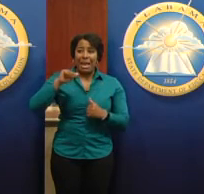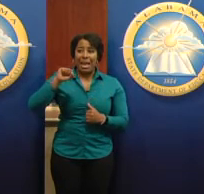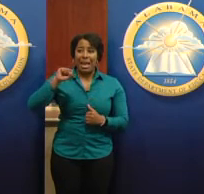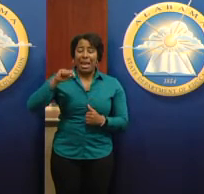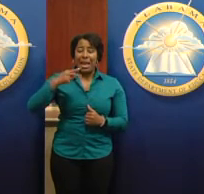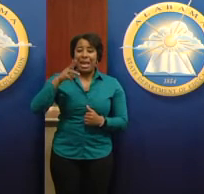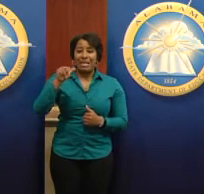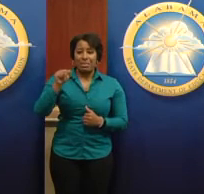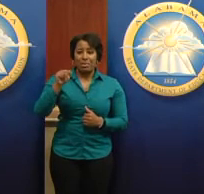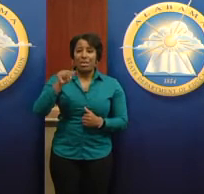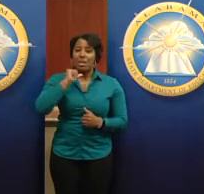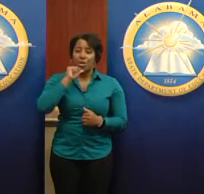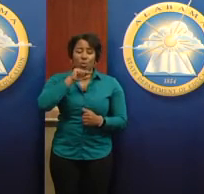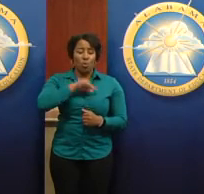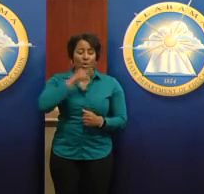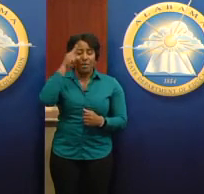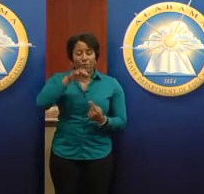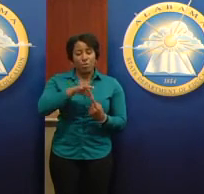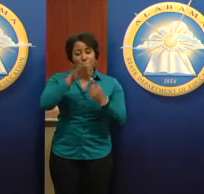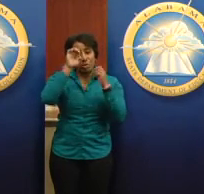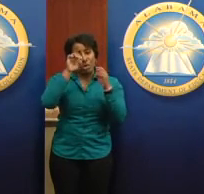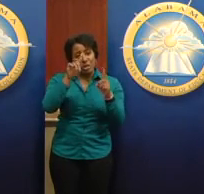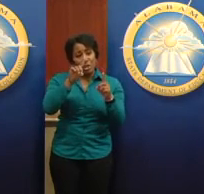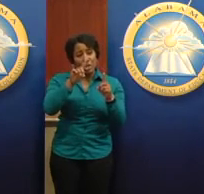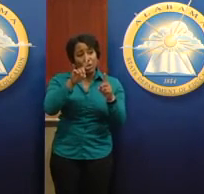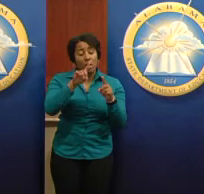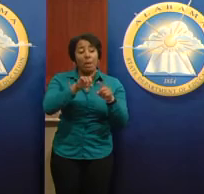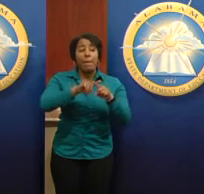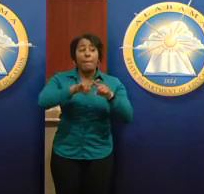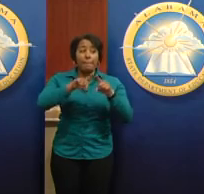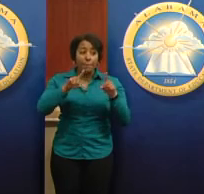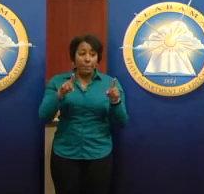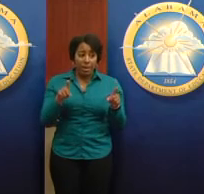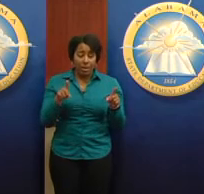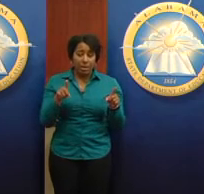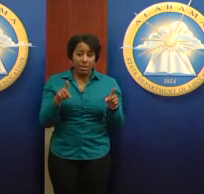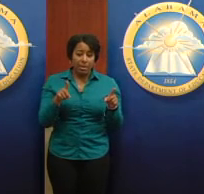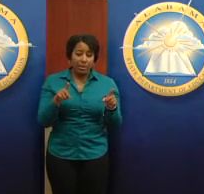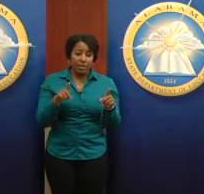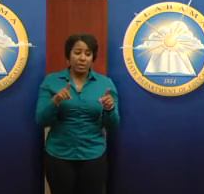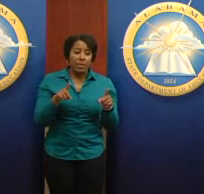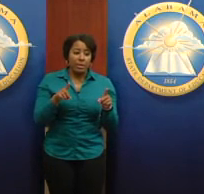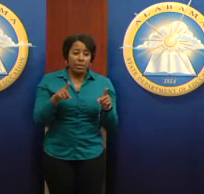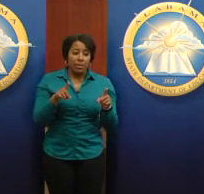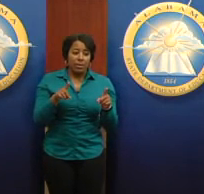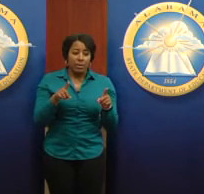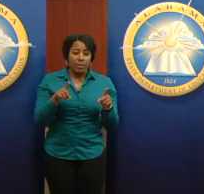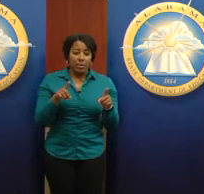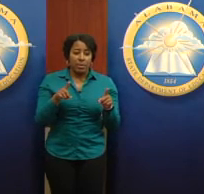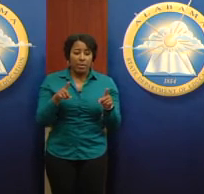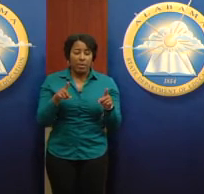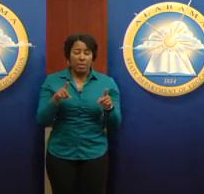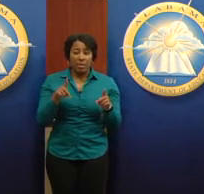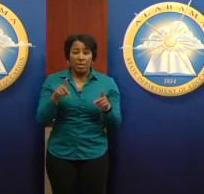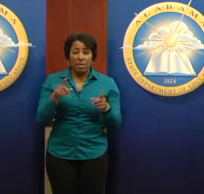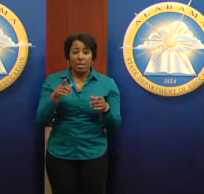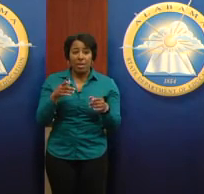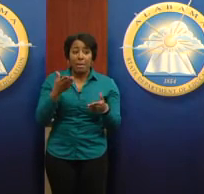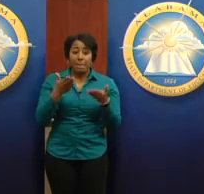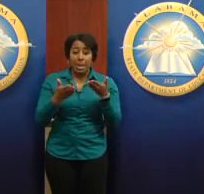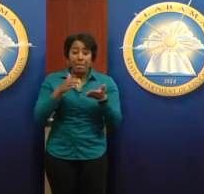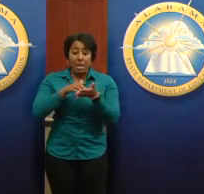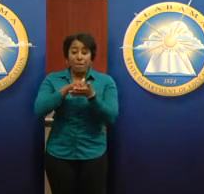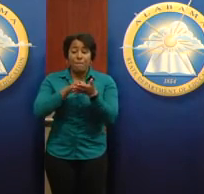not qualify for special education necessarily. That would not make them qualify, but they may be a vulnerable population.